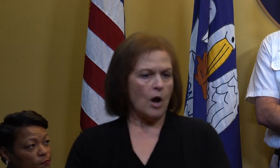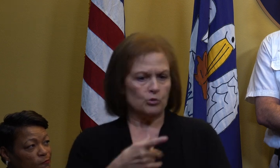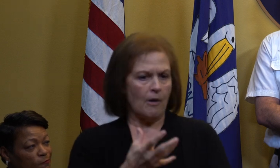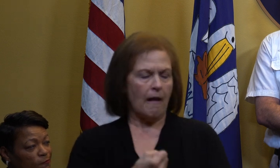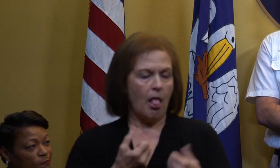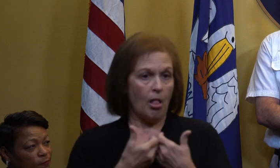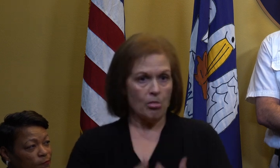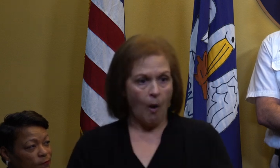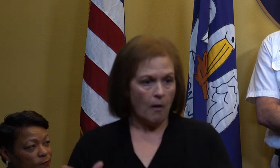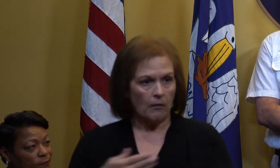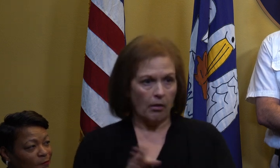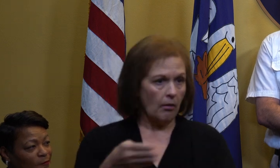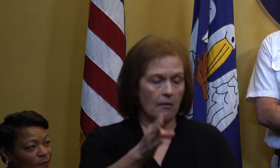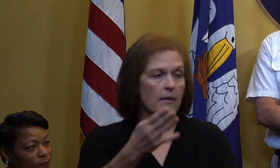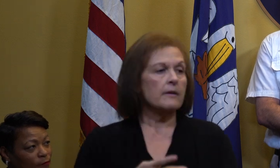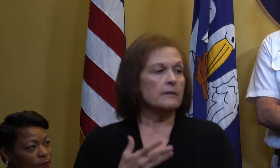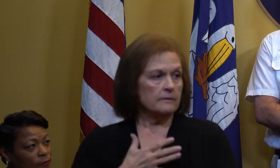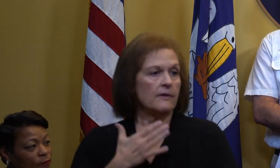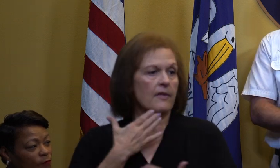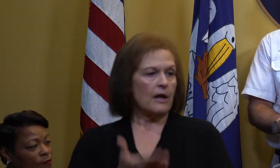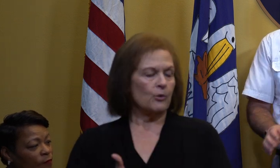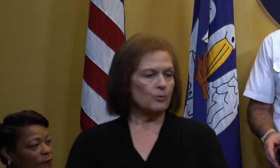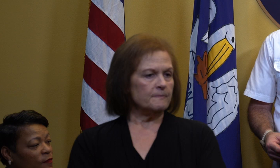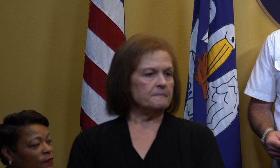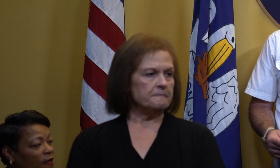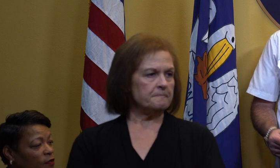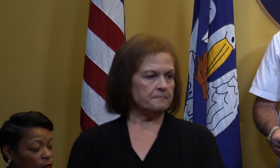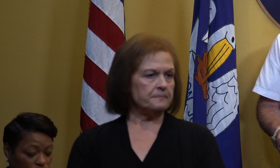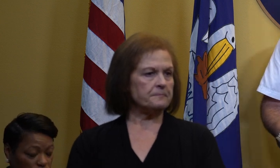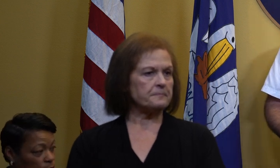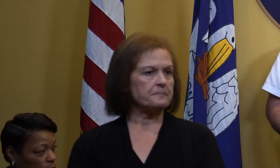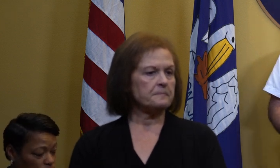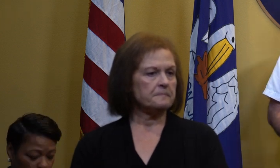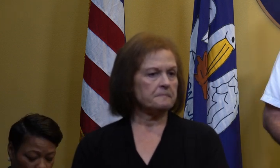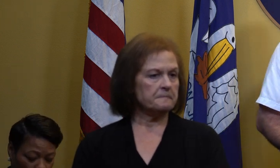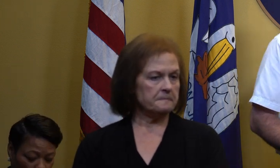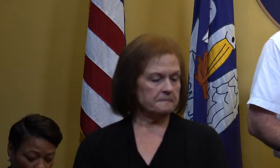lost along the evacuation. So, thank you very much. Thank you.